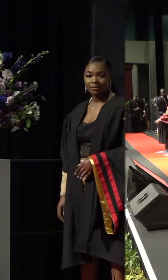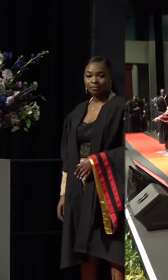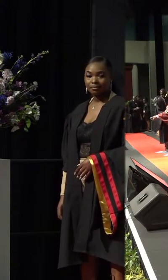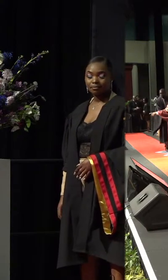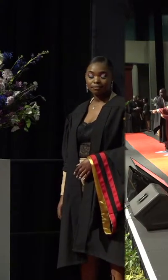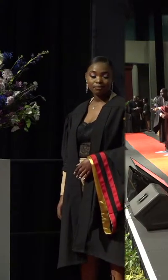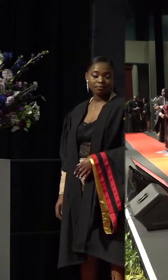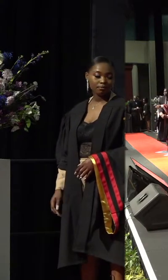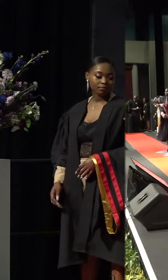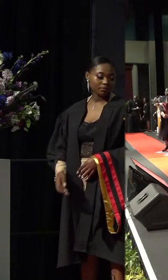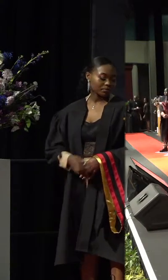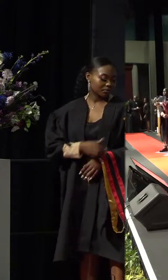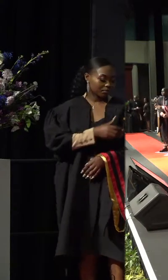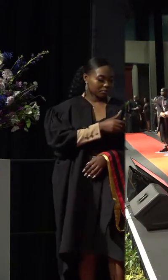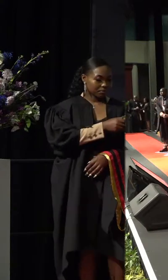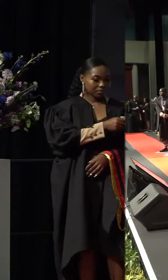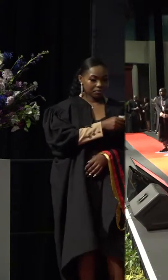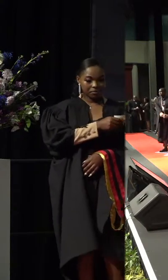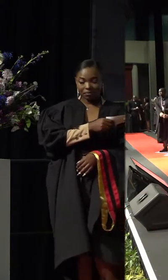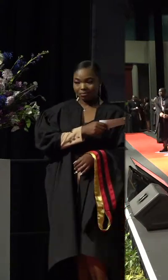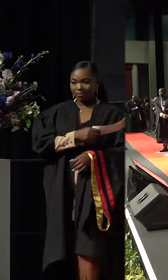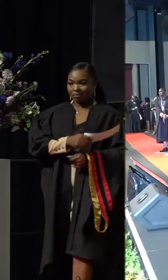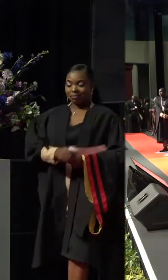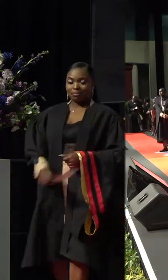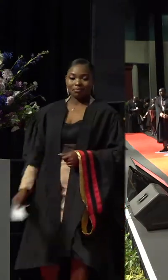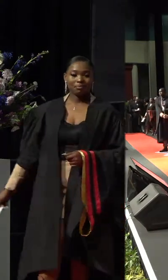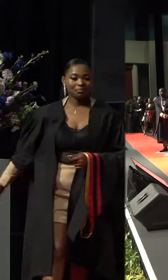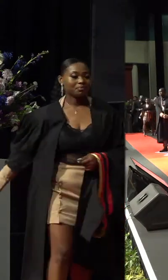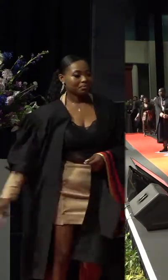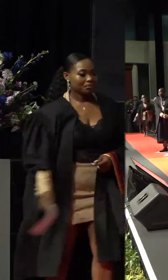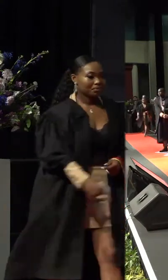Sinethemba Peaceful Gumbi.